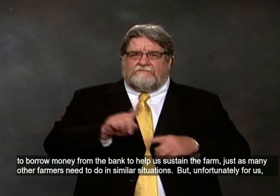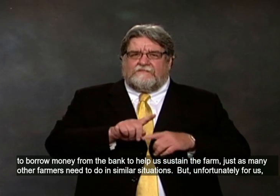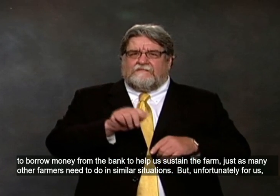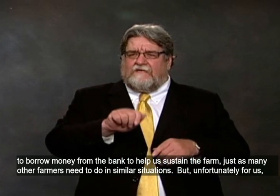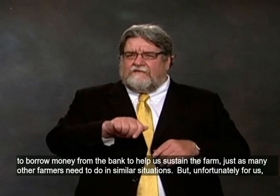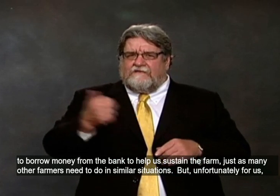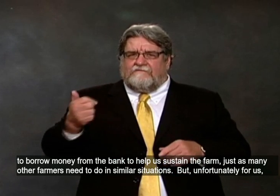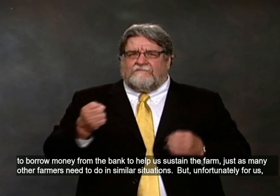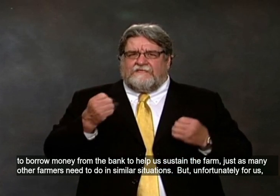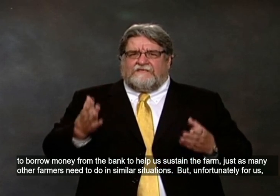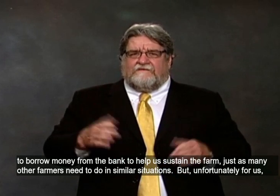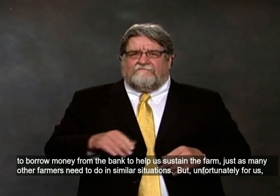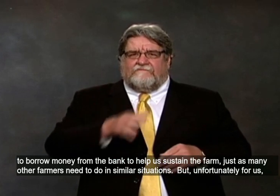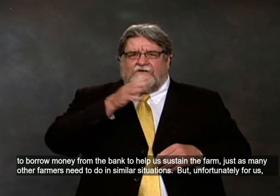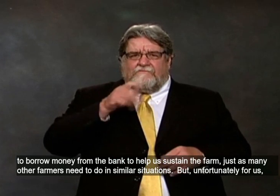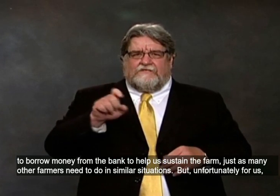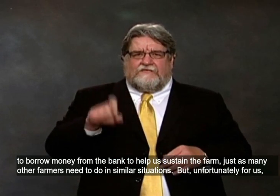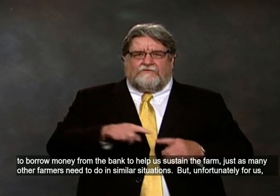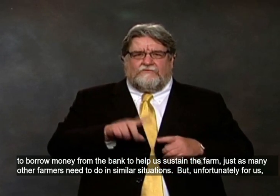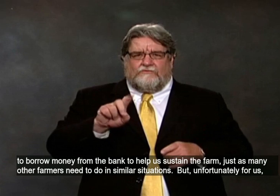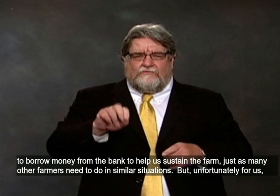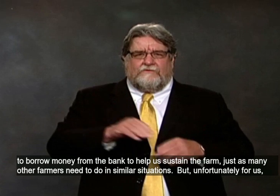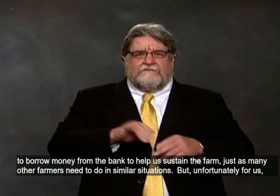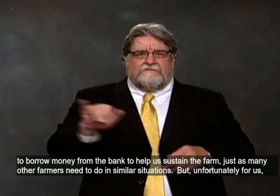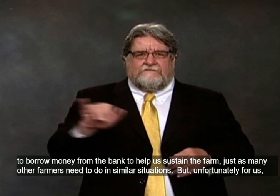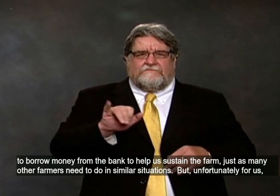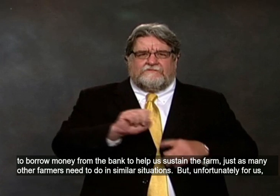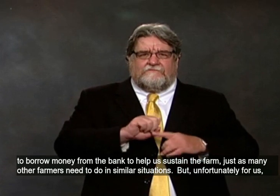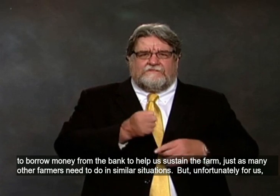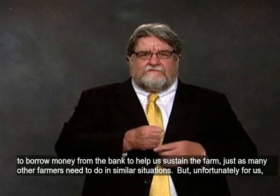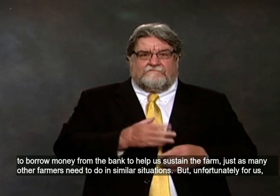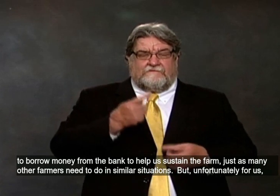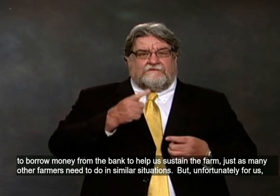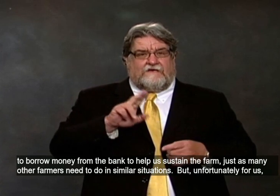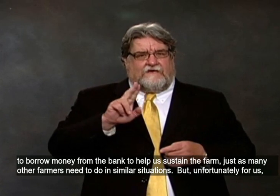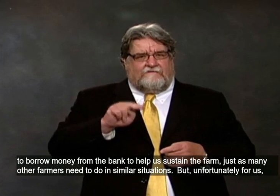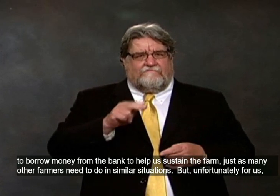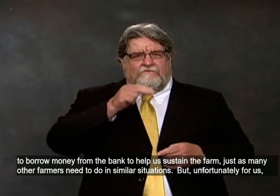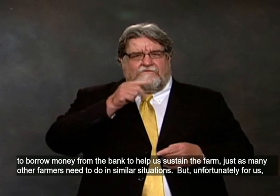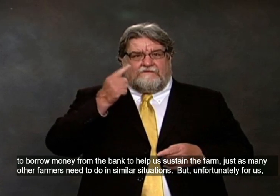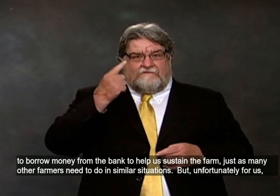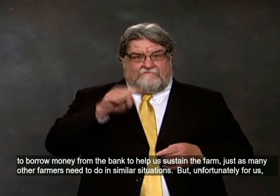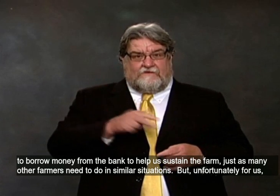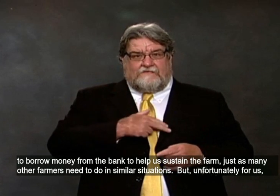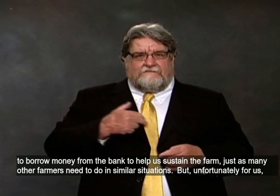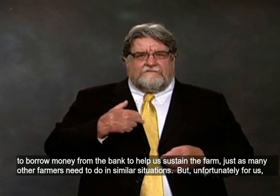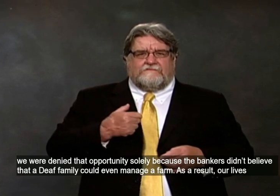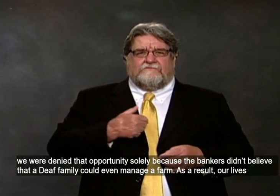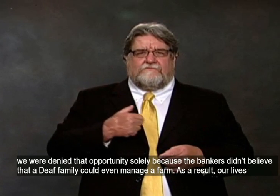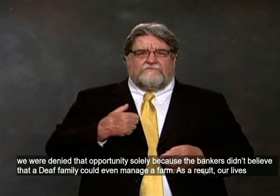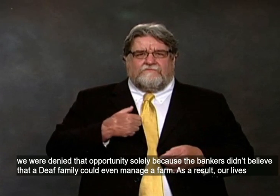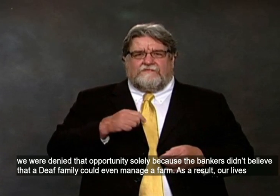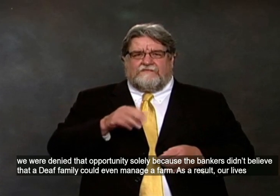just as many other farmers need to do in similar situations. But unfortunately for us, we